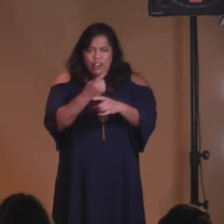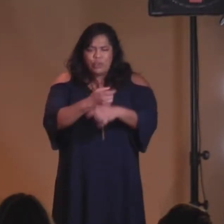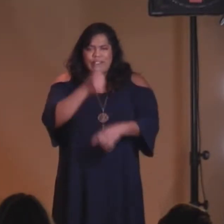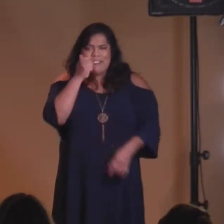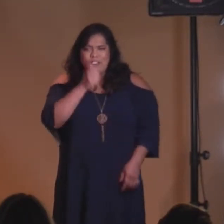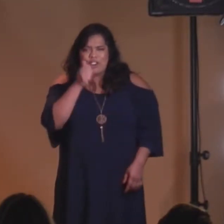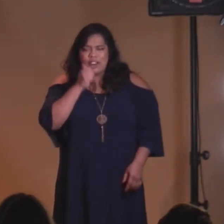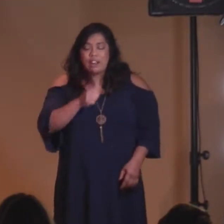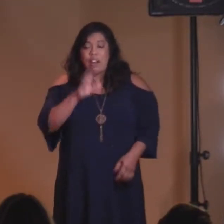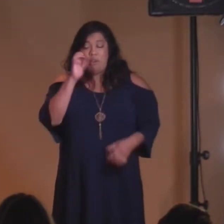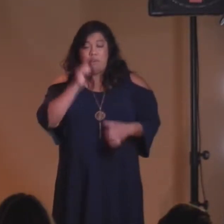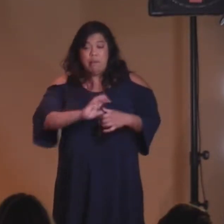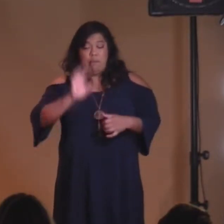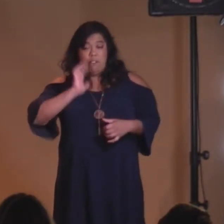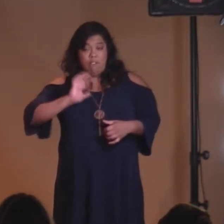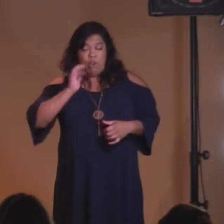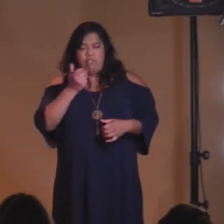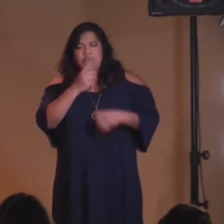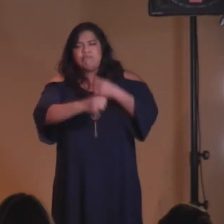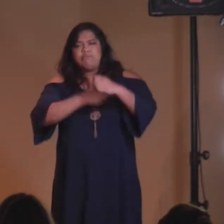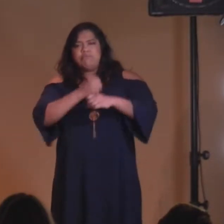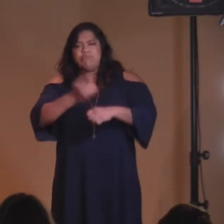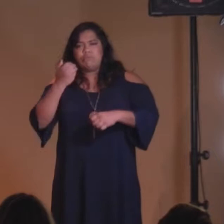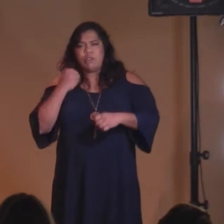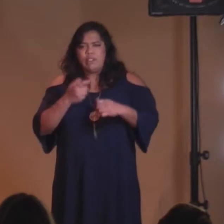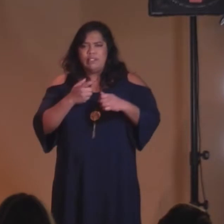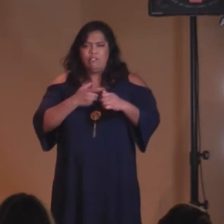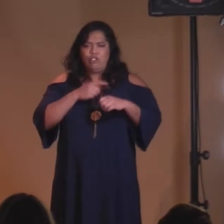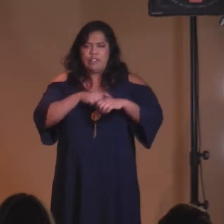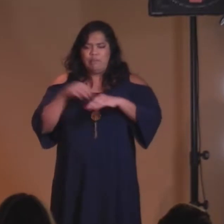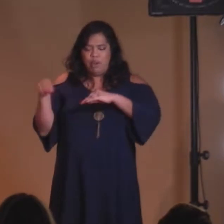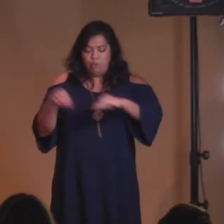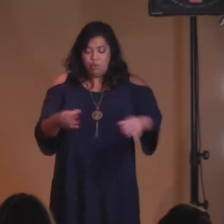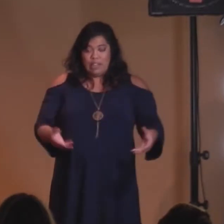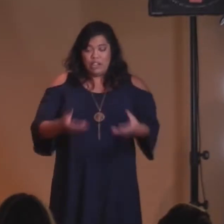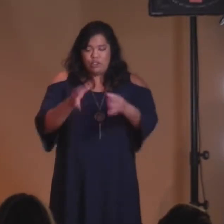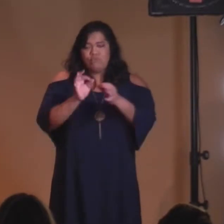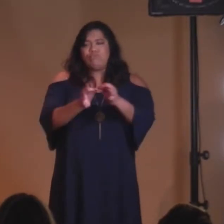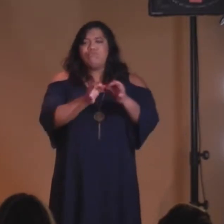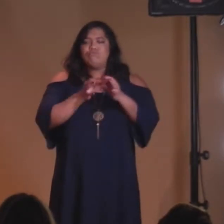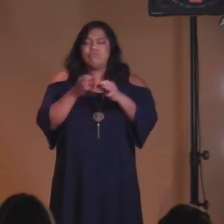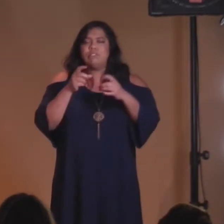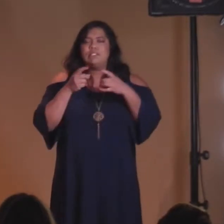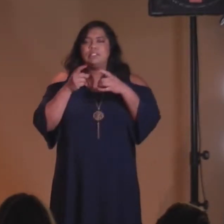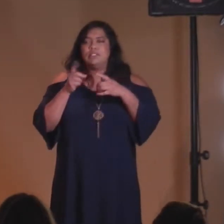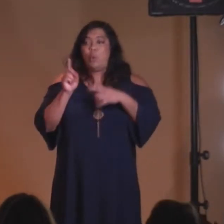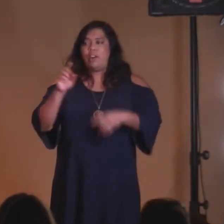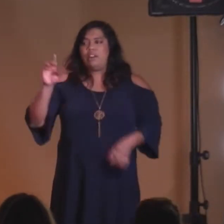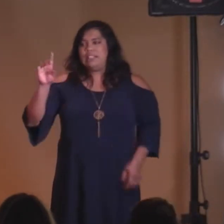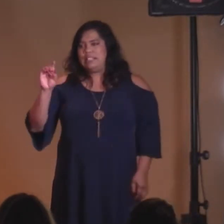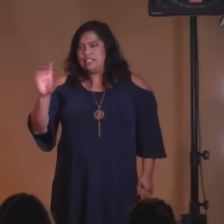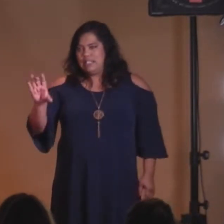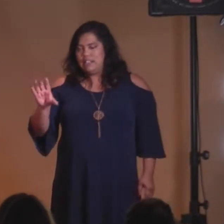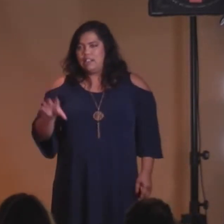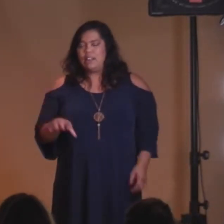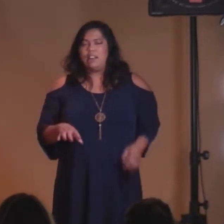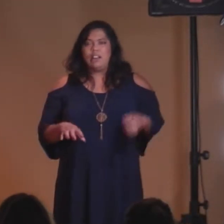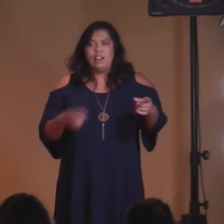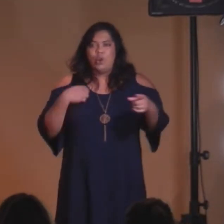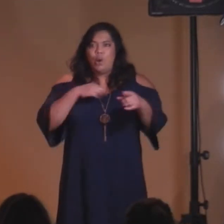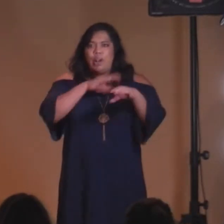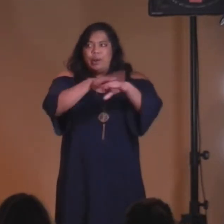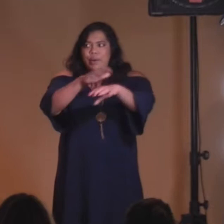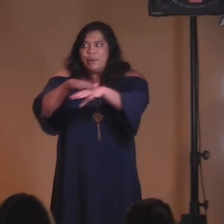used to interpret in D.C. several years ago when I first moved here, there we had the, what alert were we as a nation on? Were